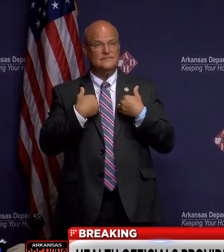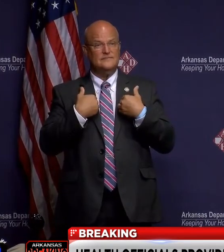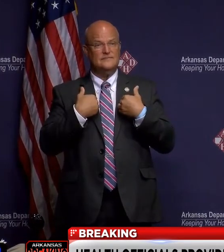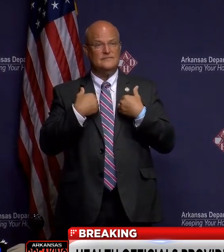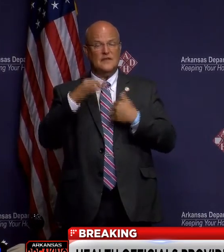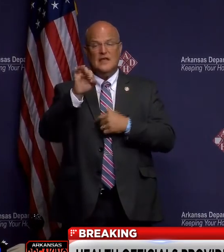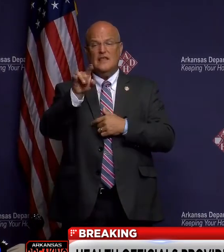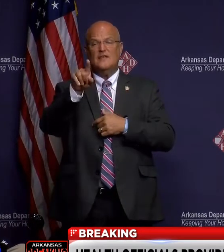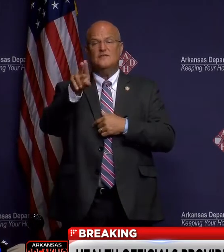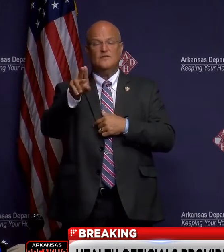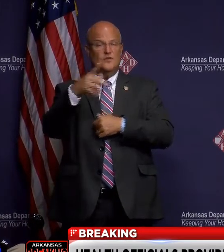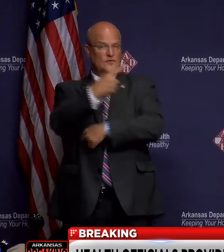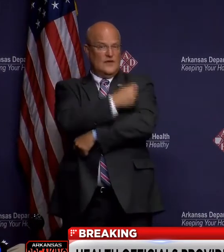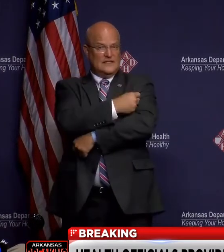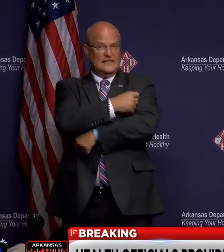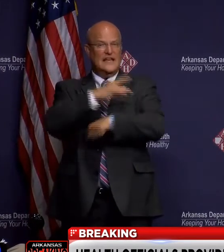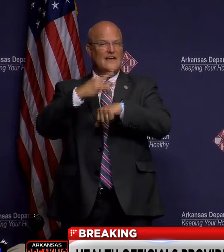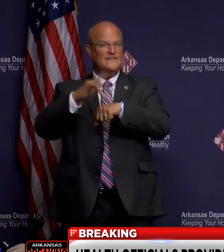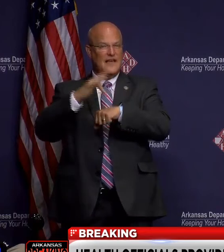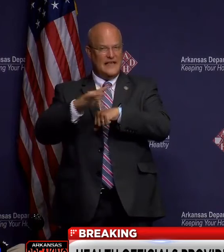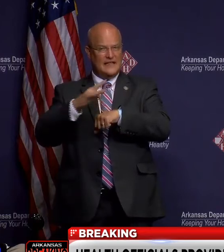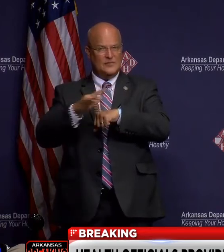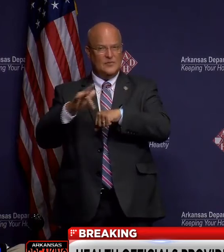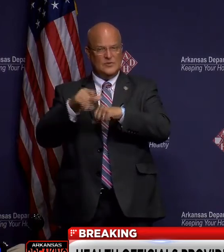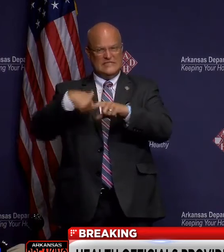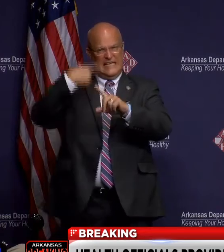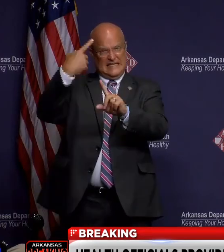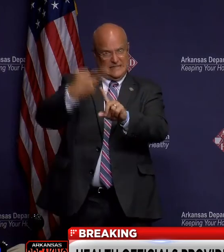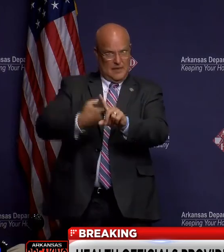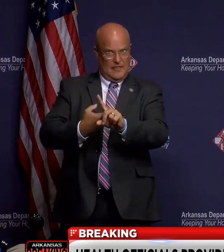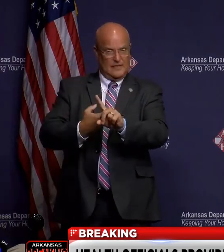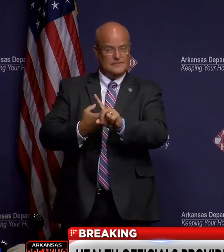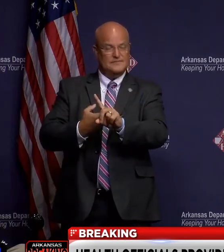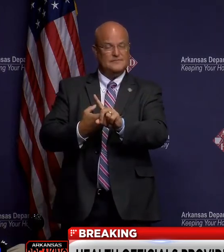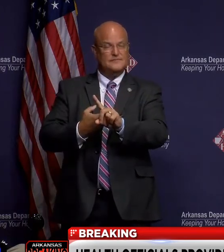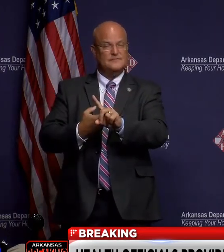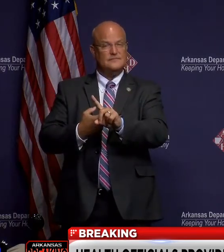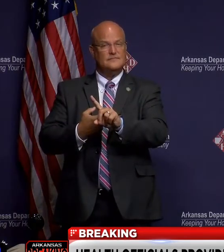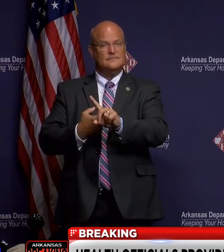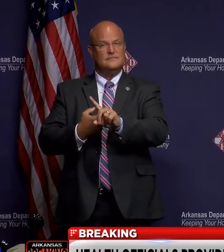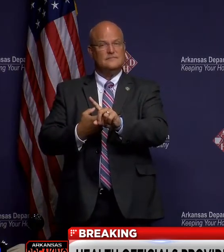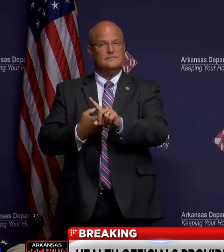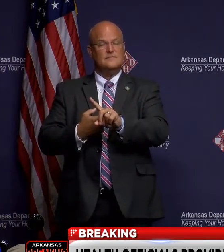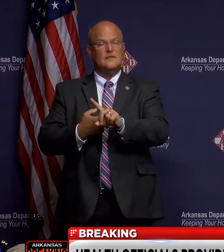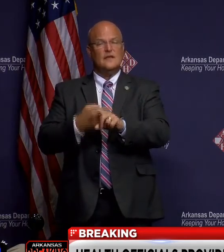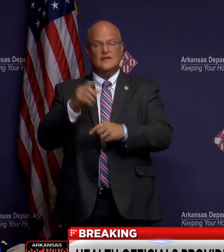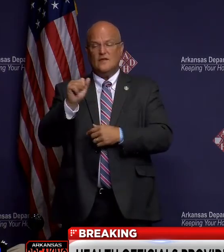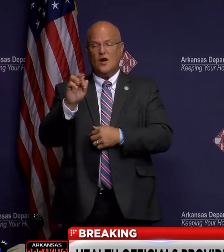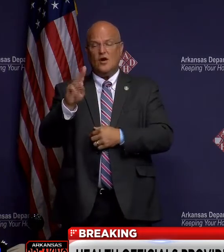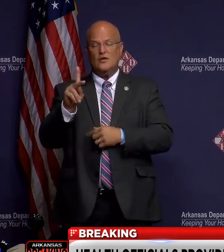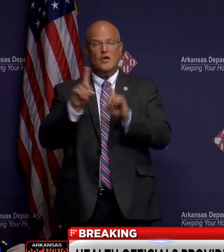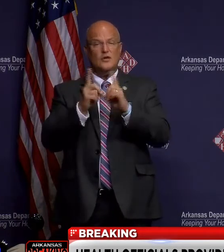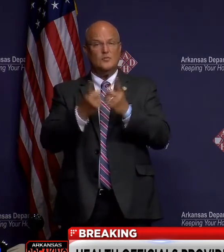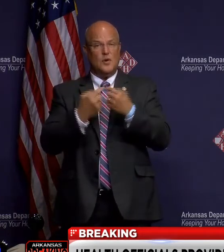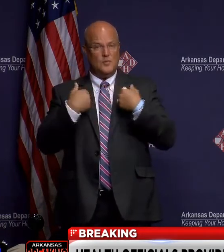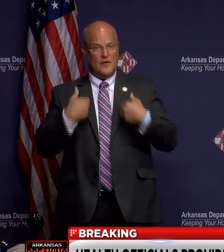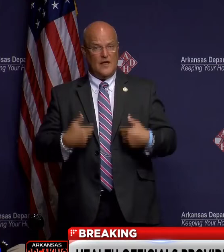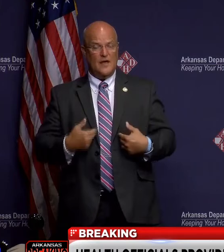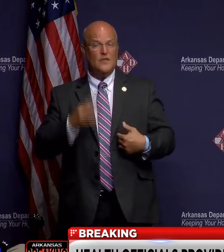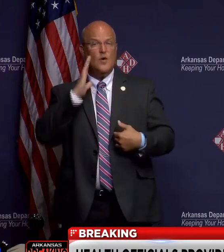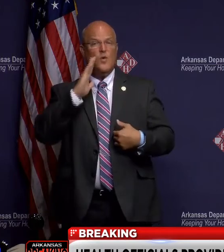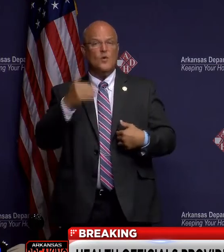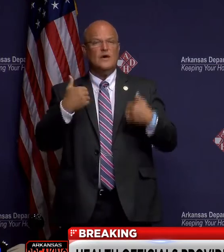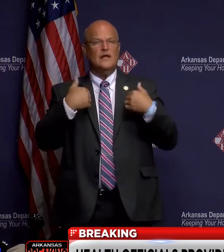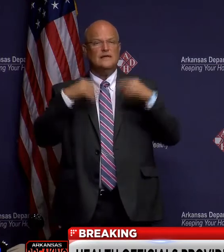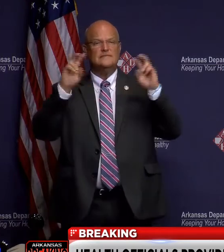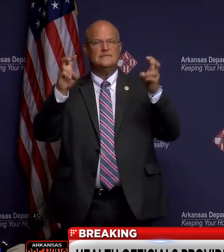the flu vaccine available next month, and the Arkansas Department of Health will